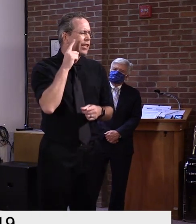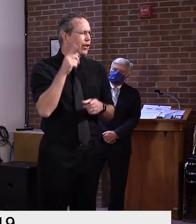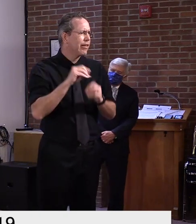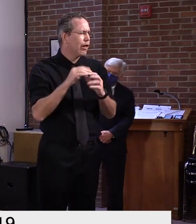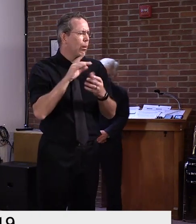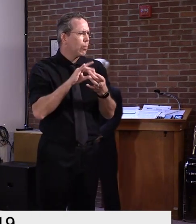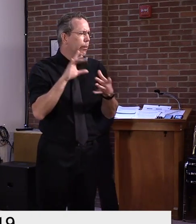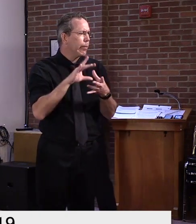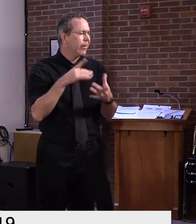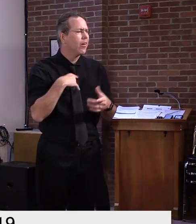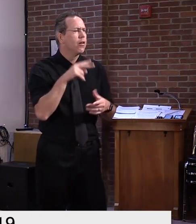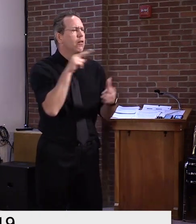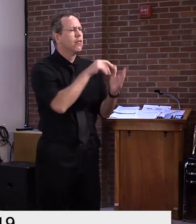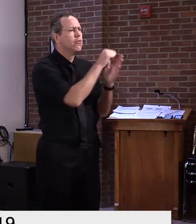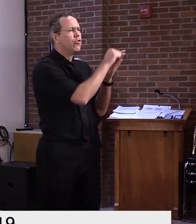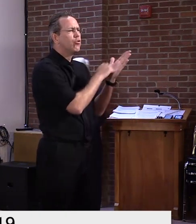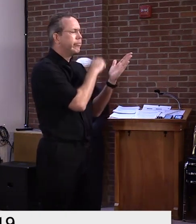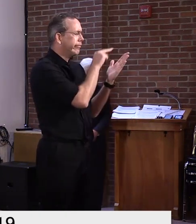Steve Merrill.